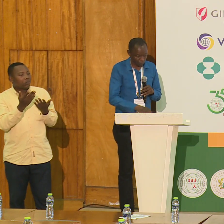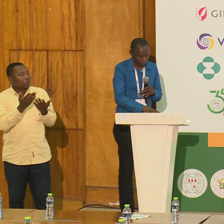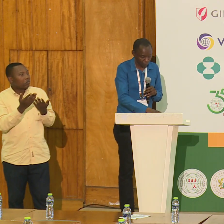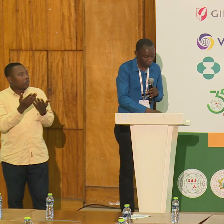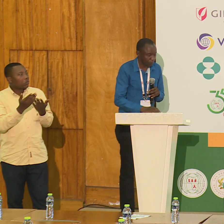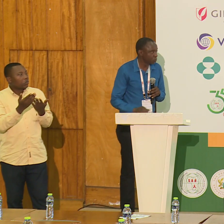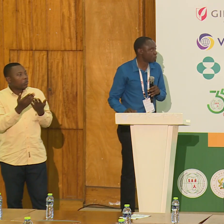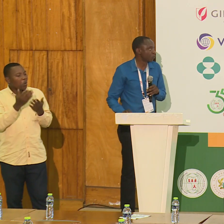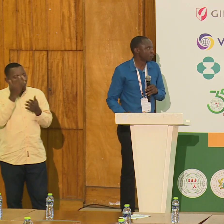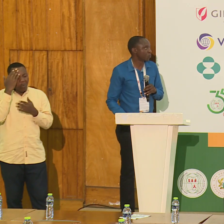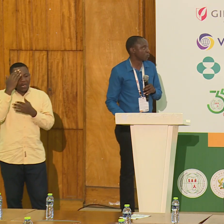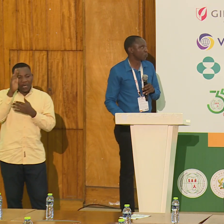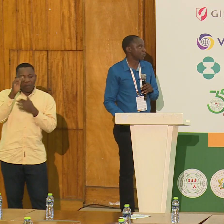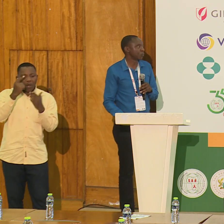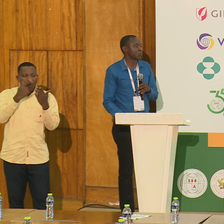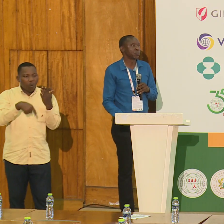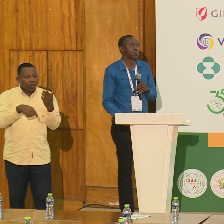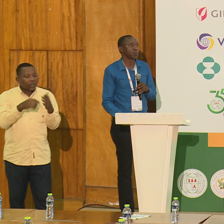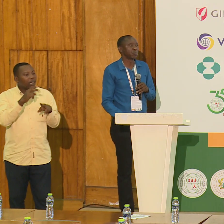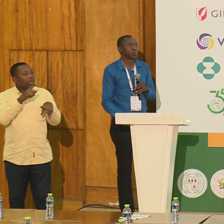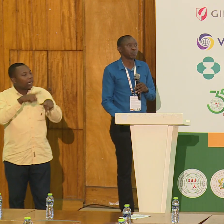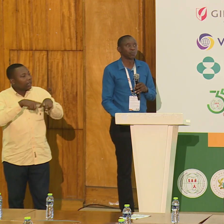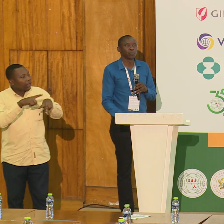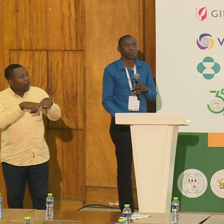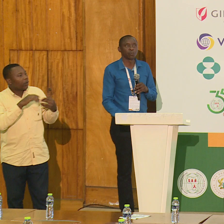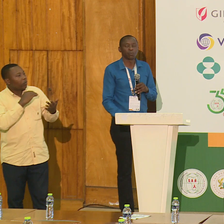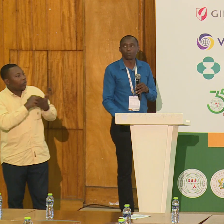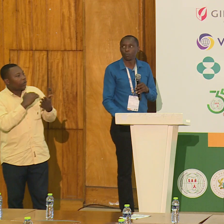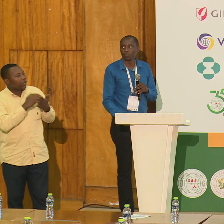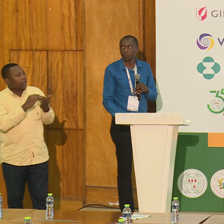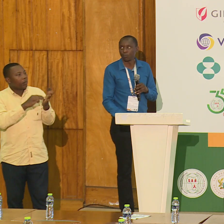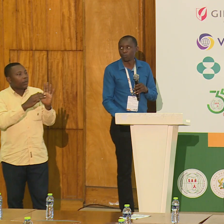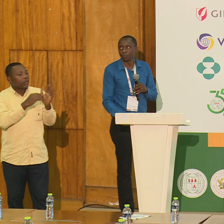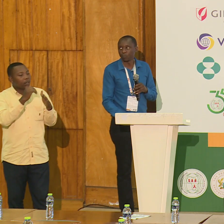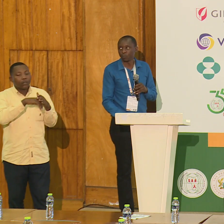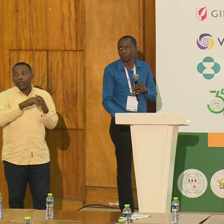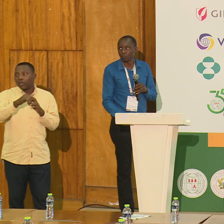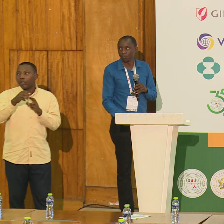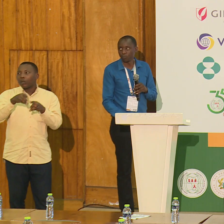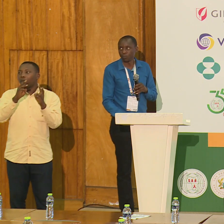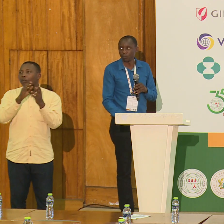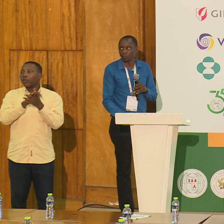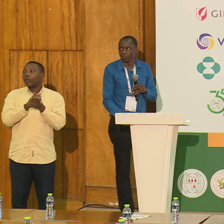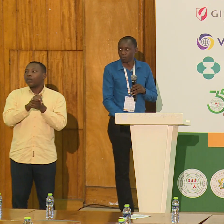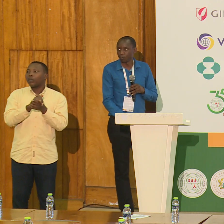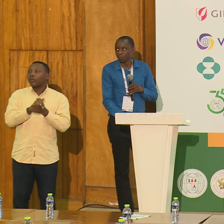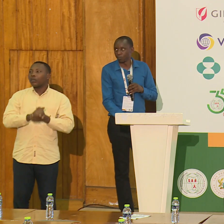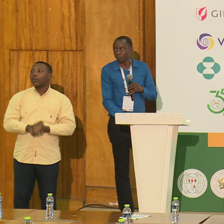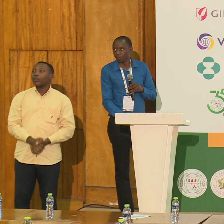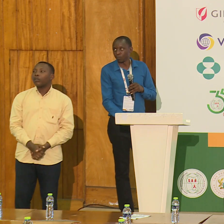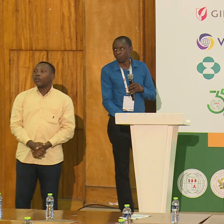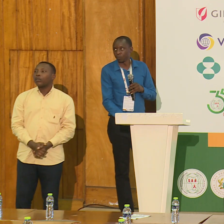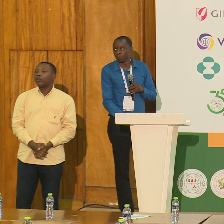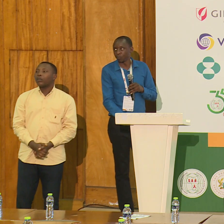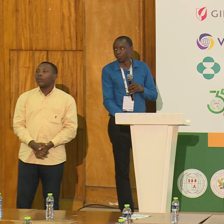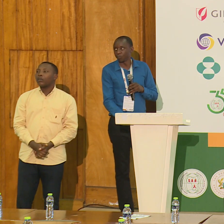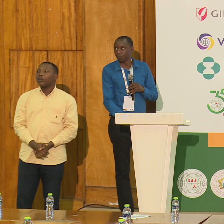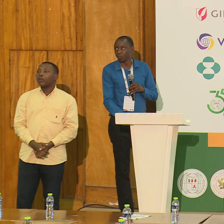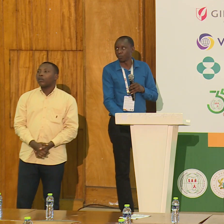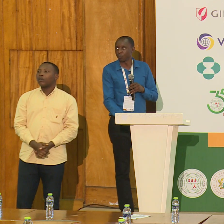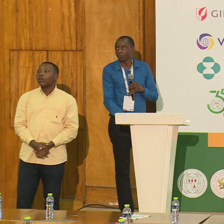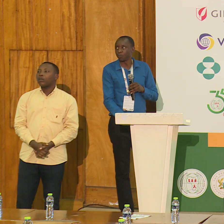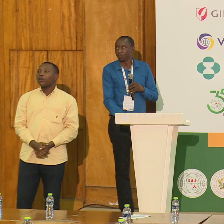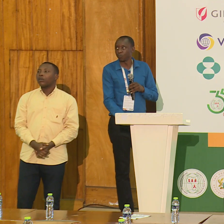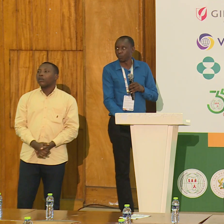knowing exactly what HIV prevention means, in other words? And then maybe the last one, still on the